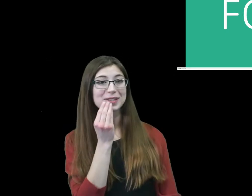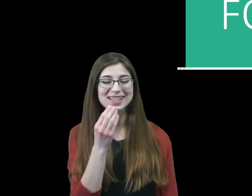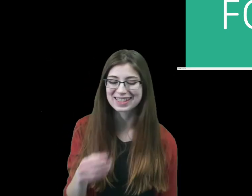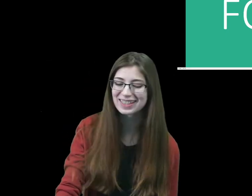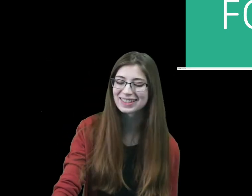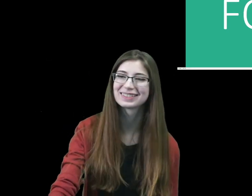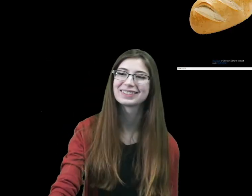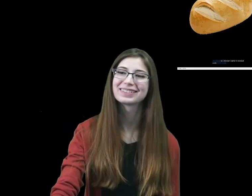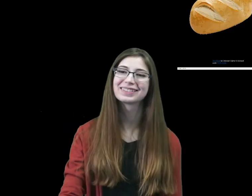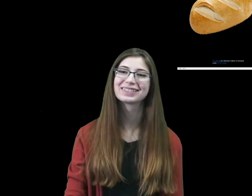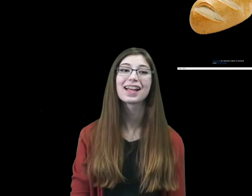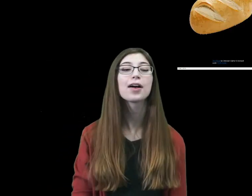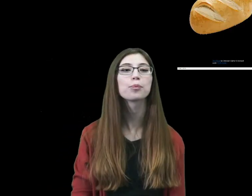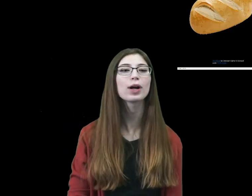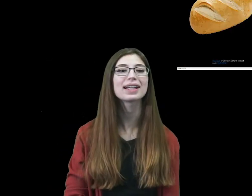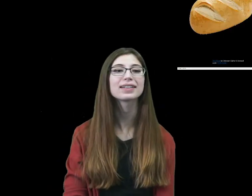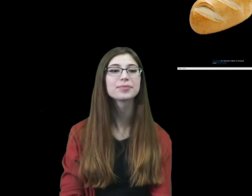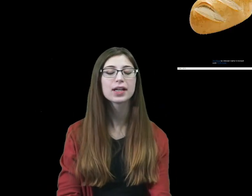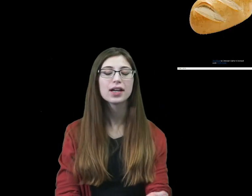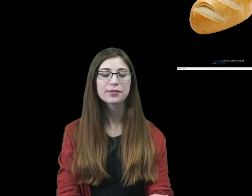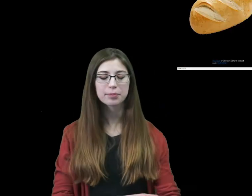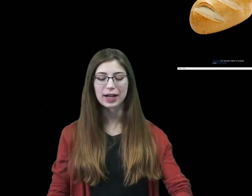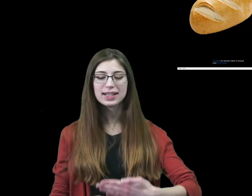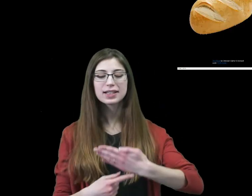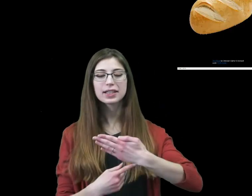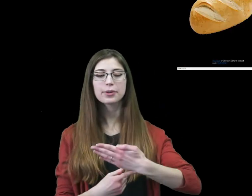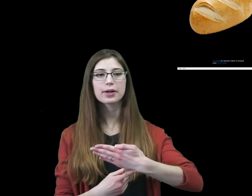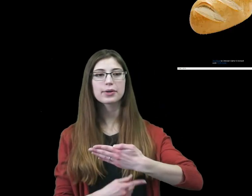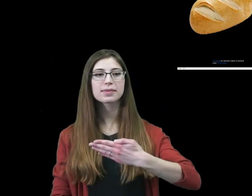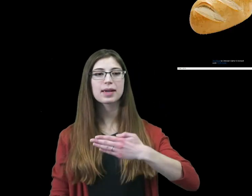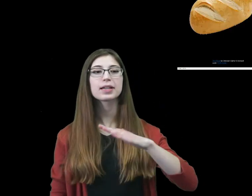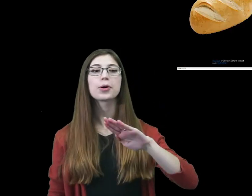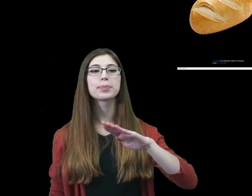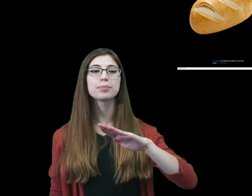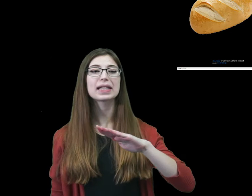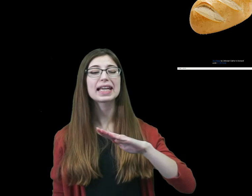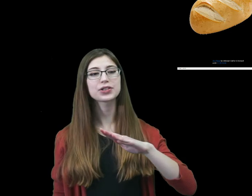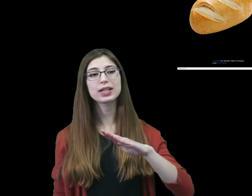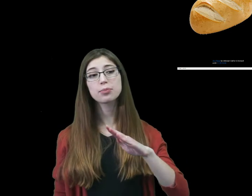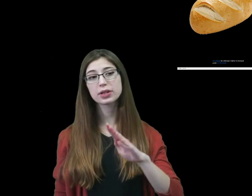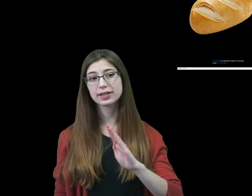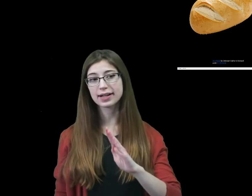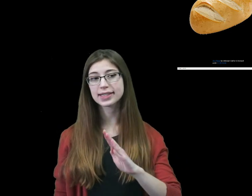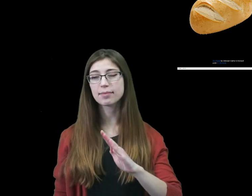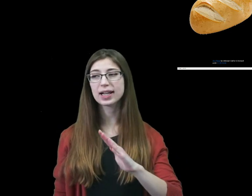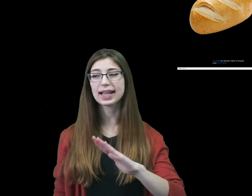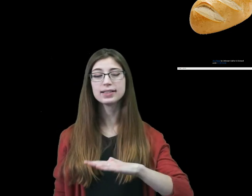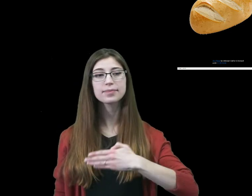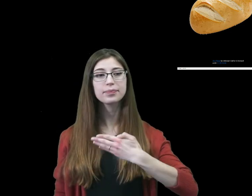Foods. Bread. For bread, you are going to make an open B hand shape with your non-dominant hand and